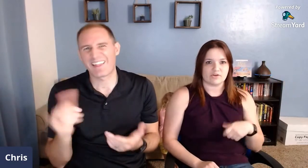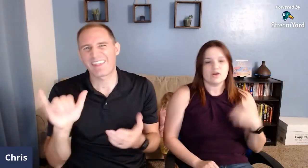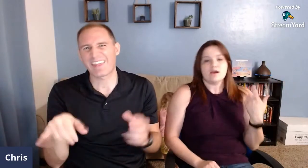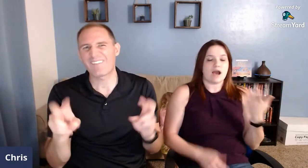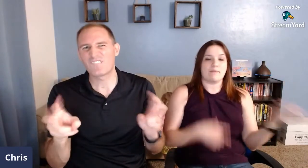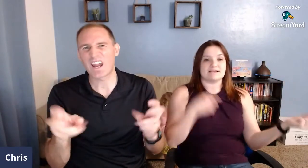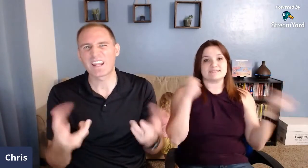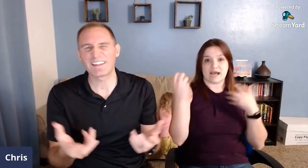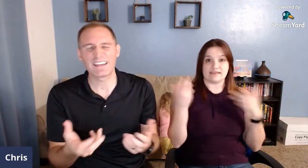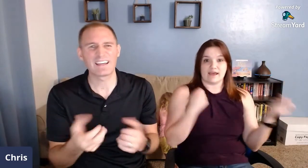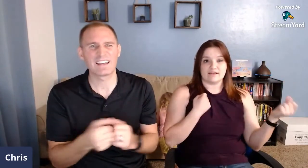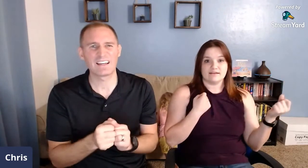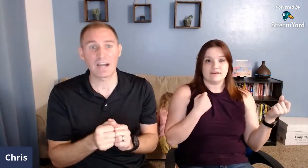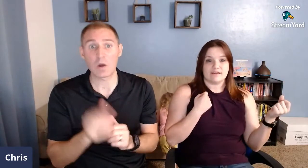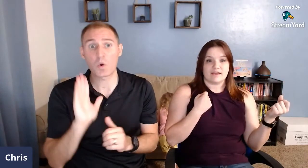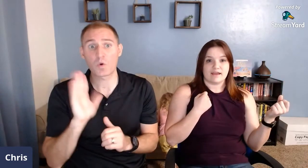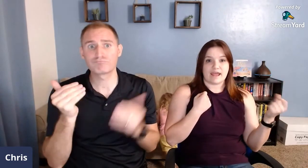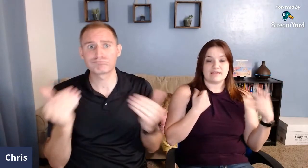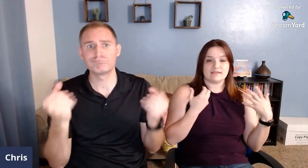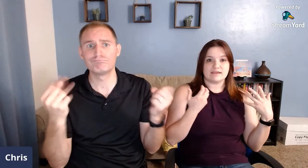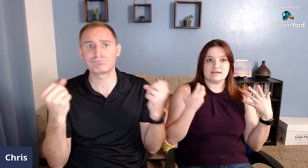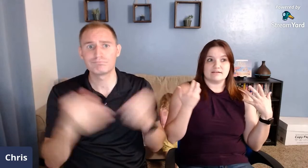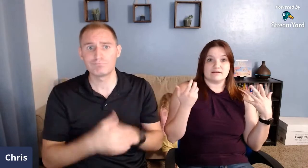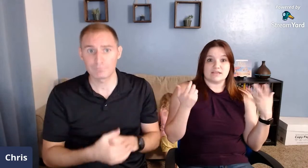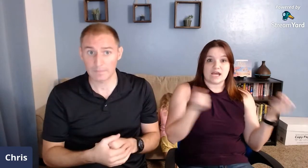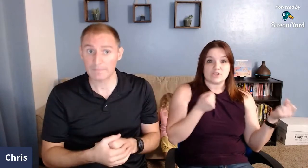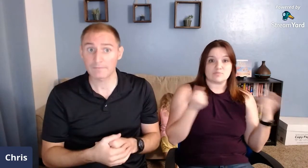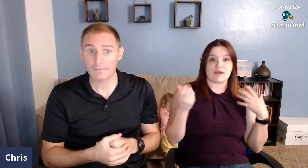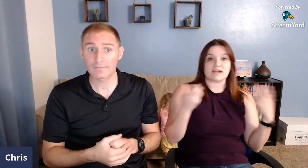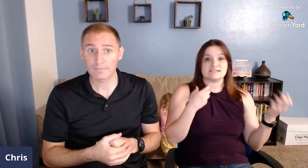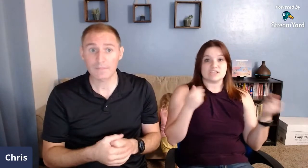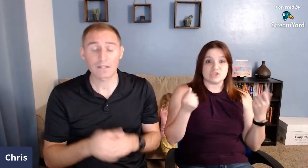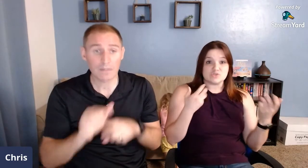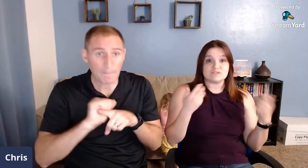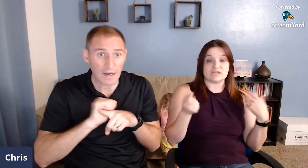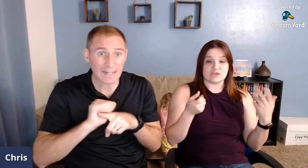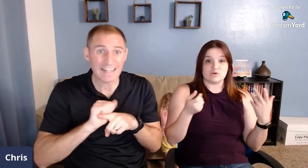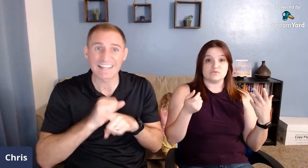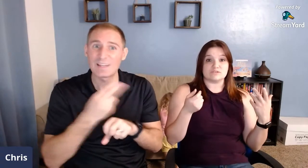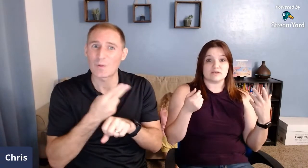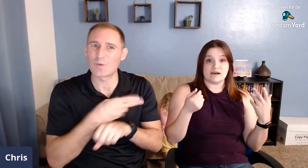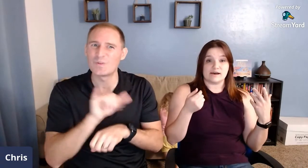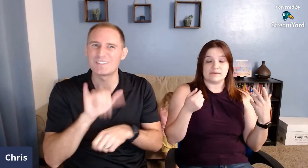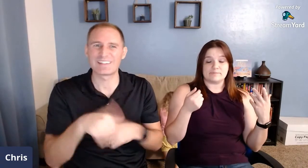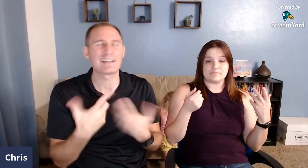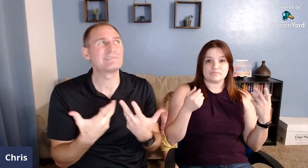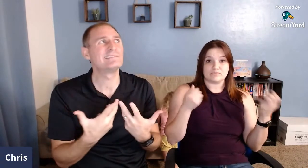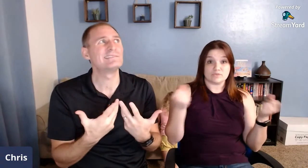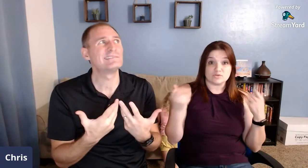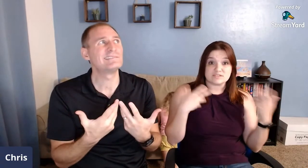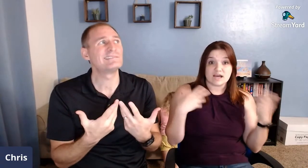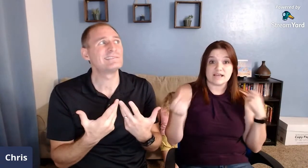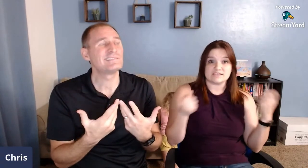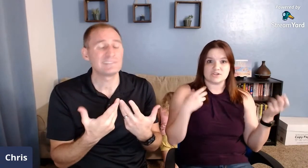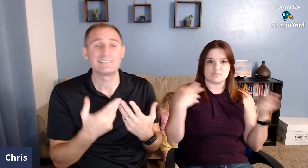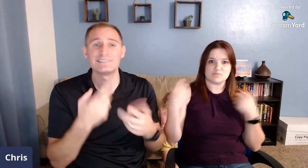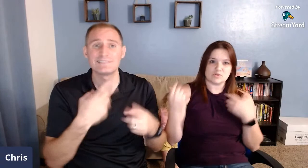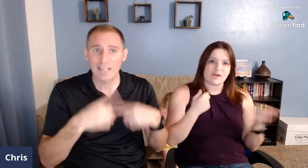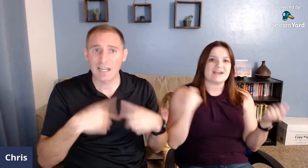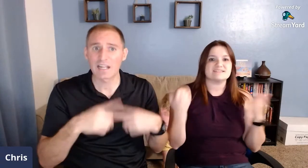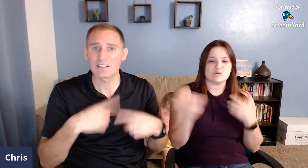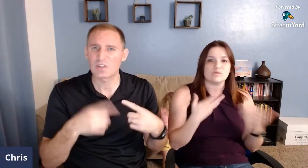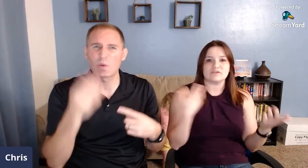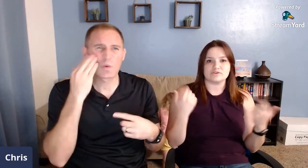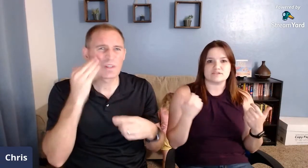or whatever, I'm going to sign that. And then that you're practicing using those signs, and